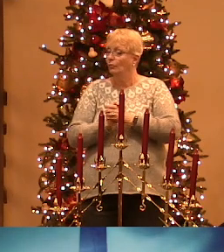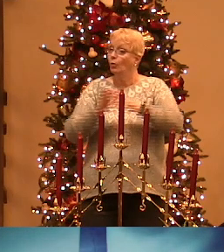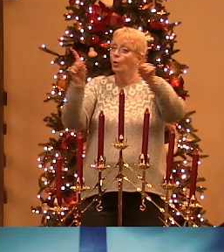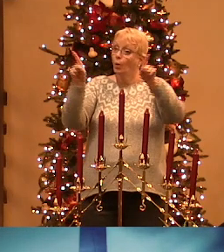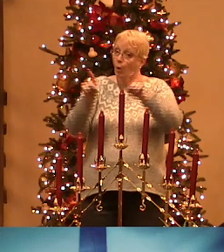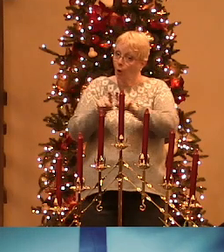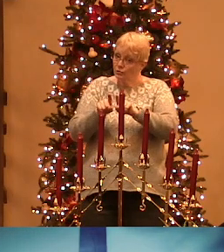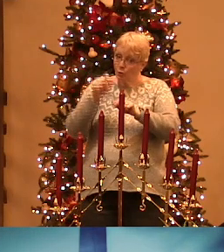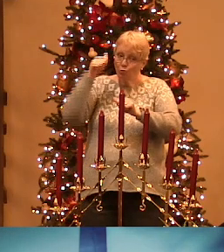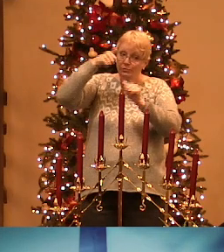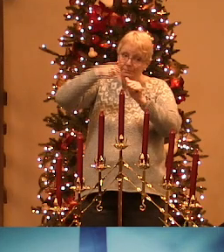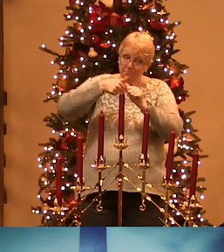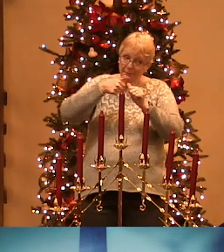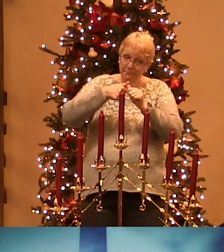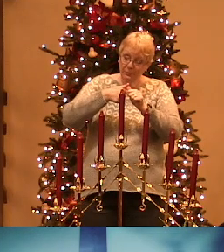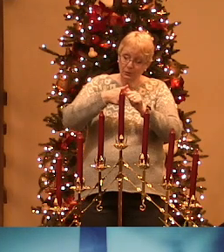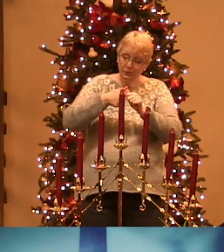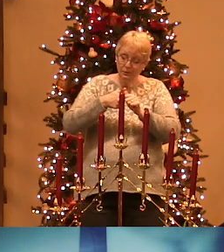Also remember